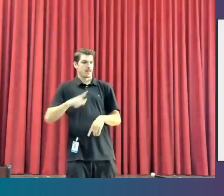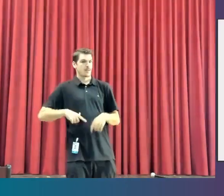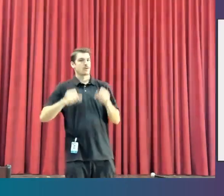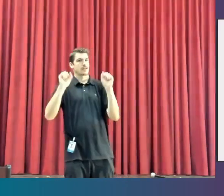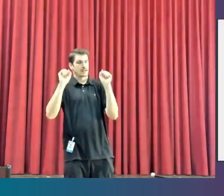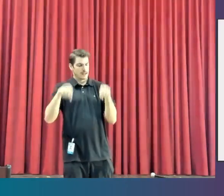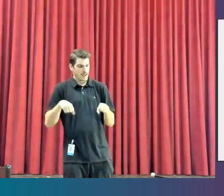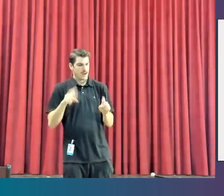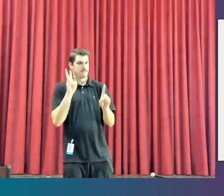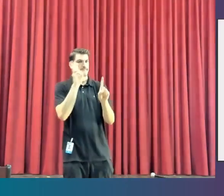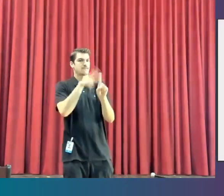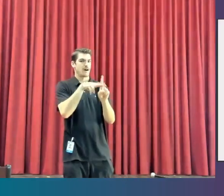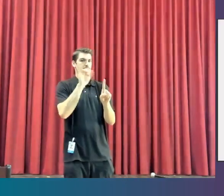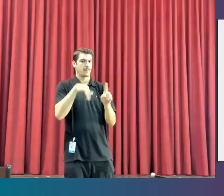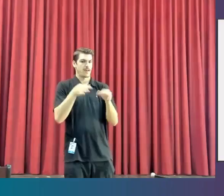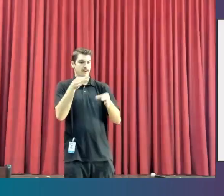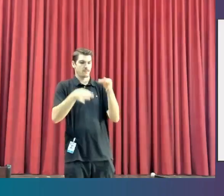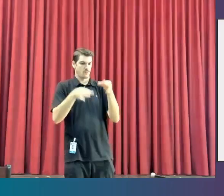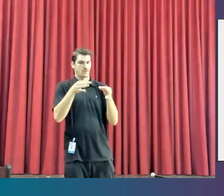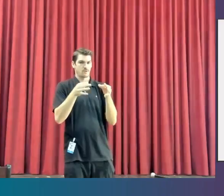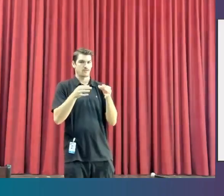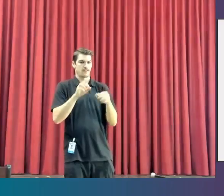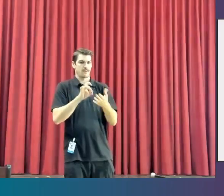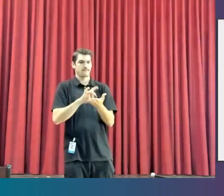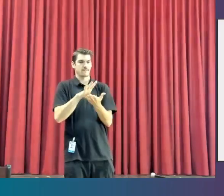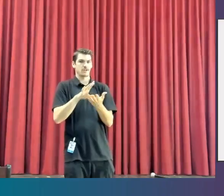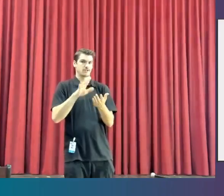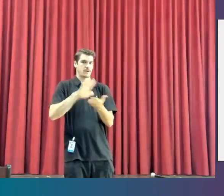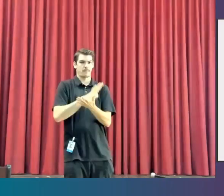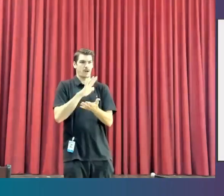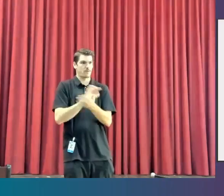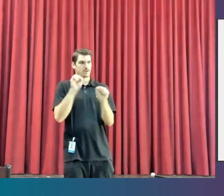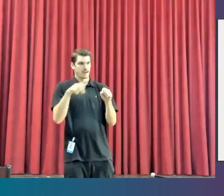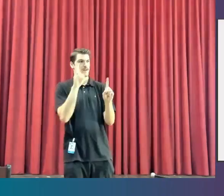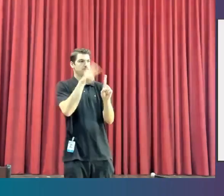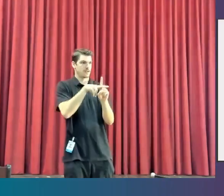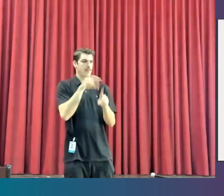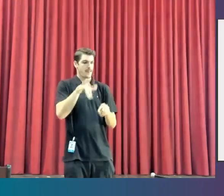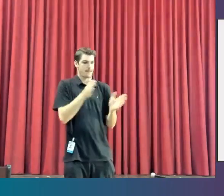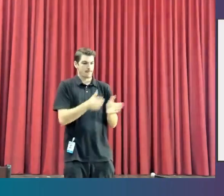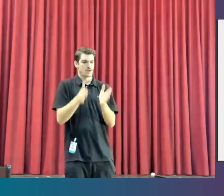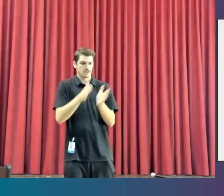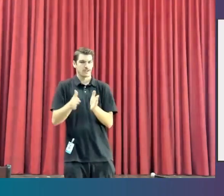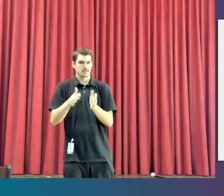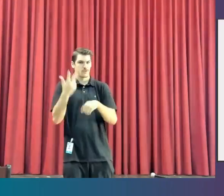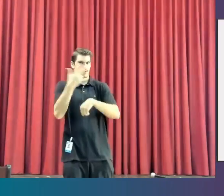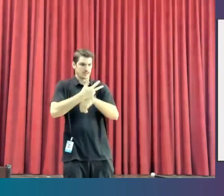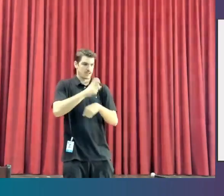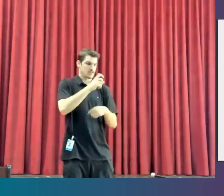file that eviction with the court. They can start that process after those 3 days.